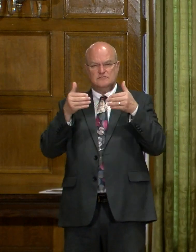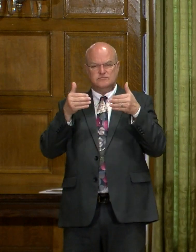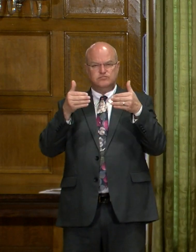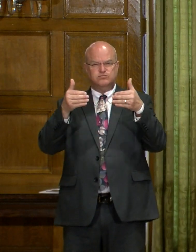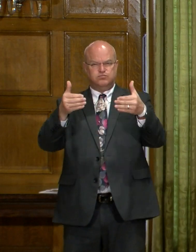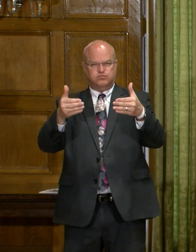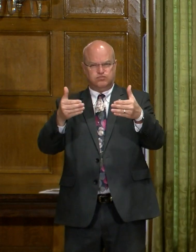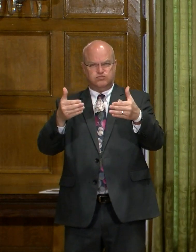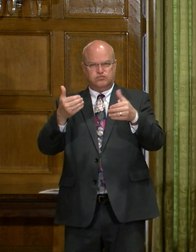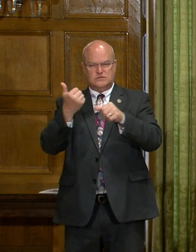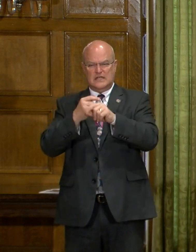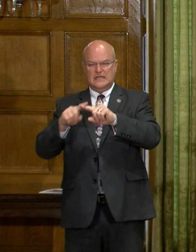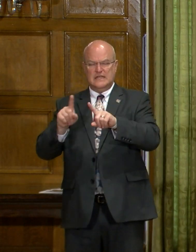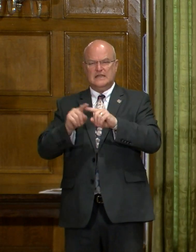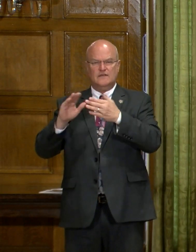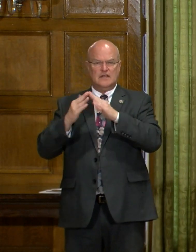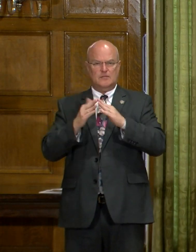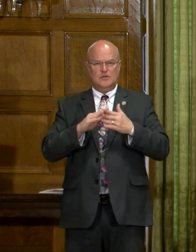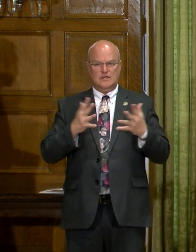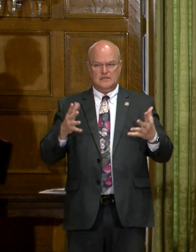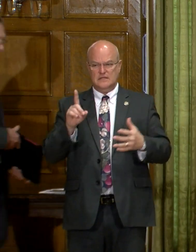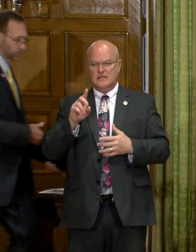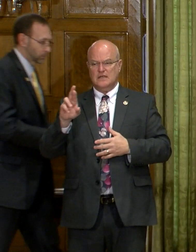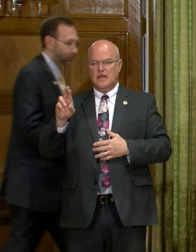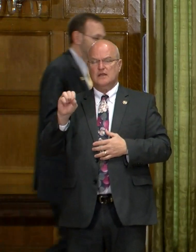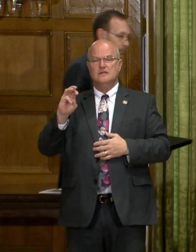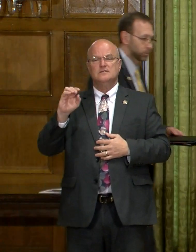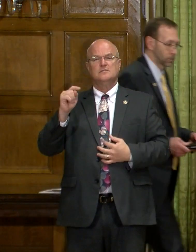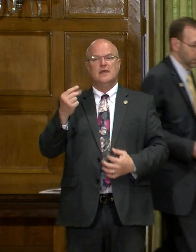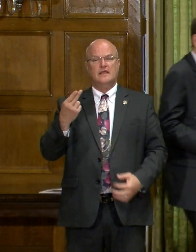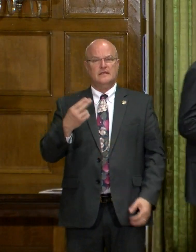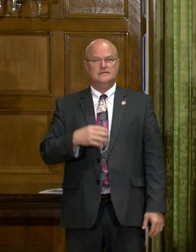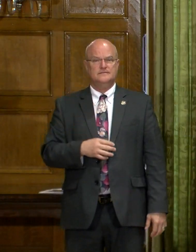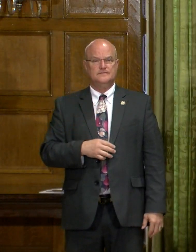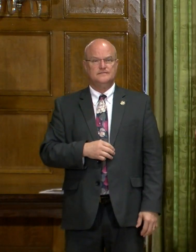in each of our different communities. Smith?